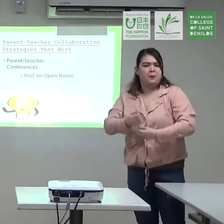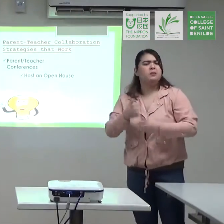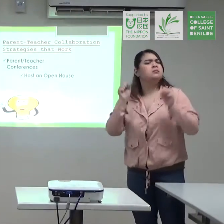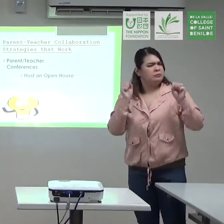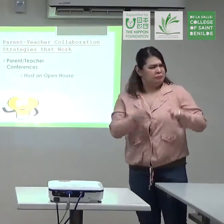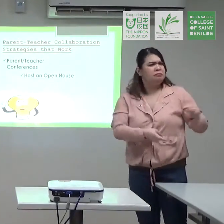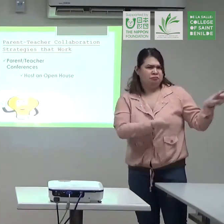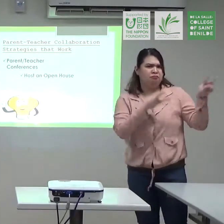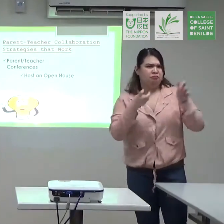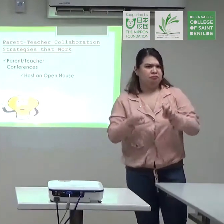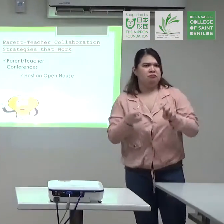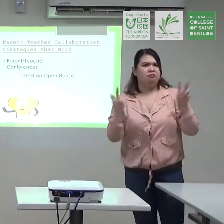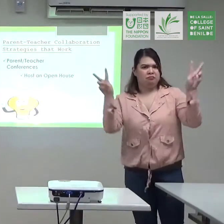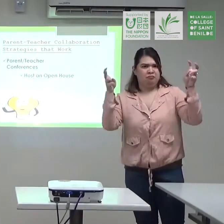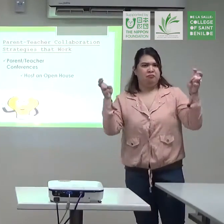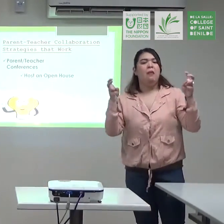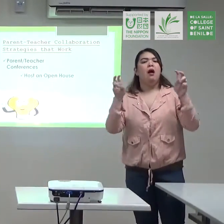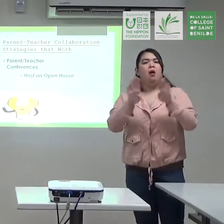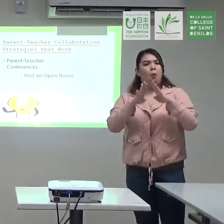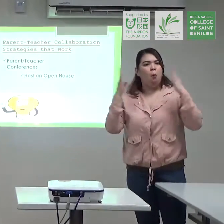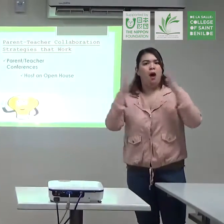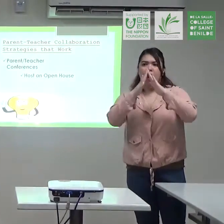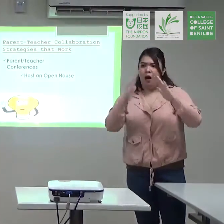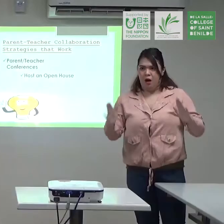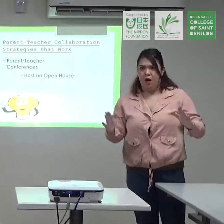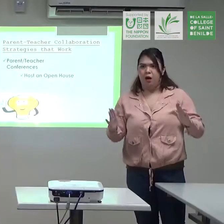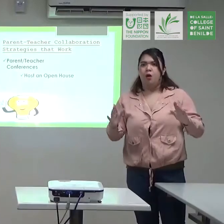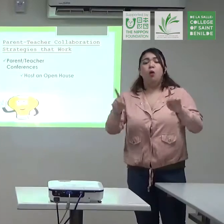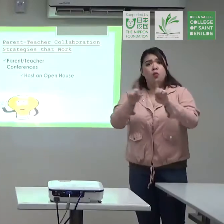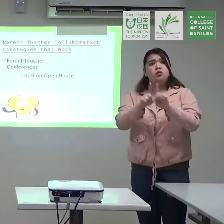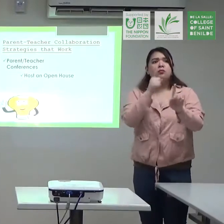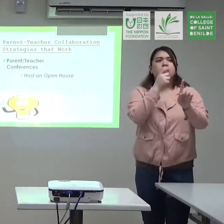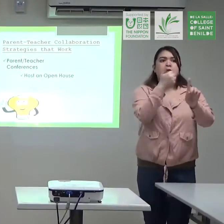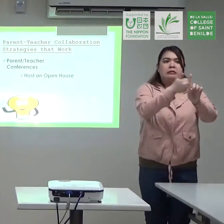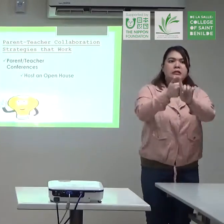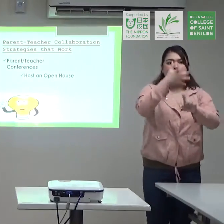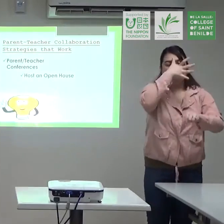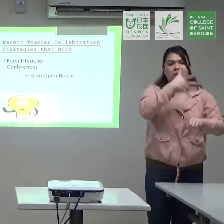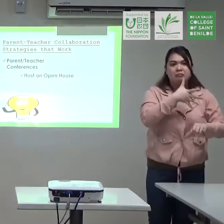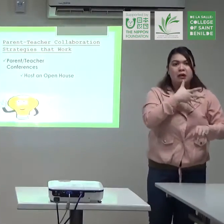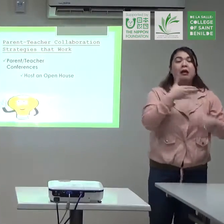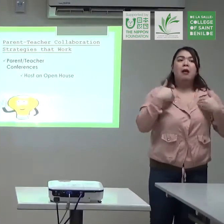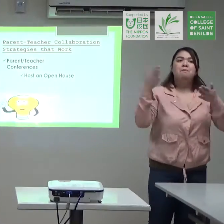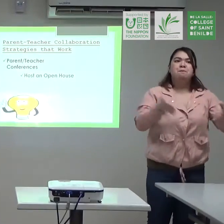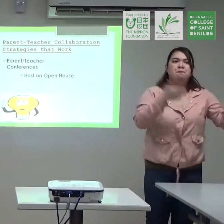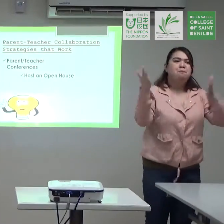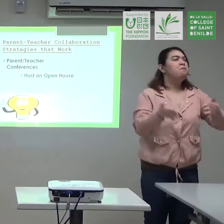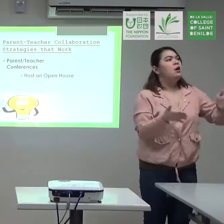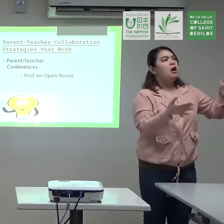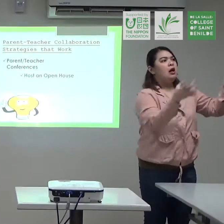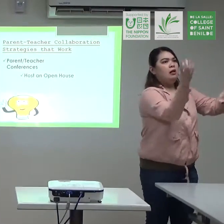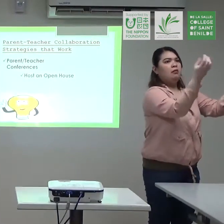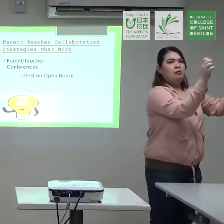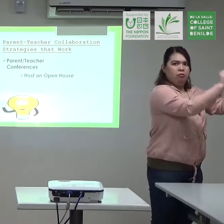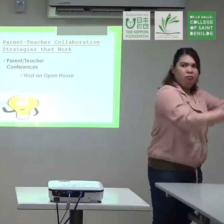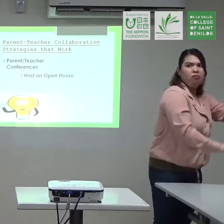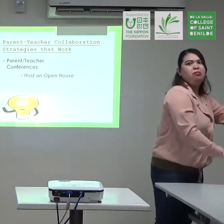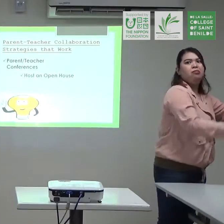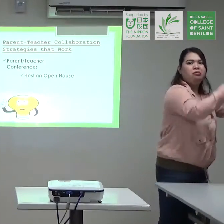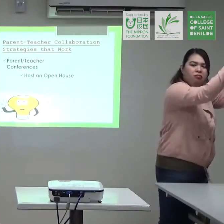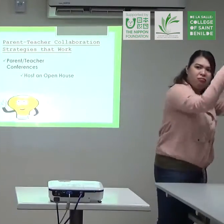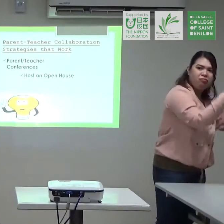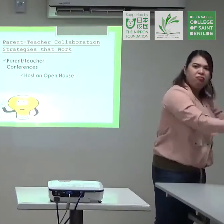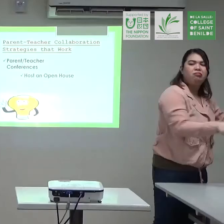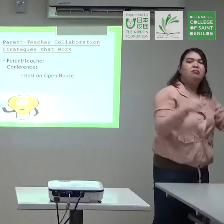open house. They do all the decorations, they do all the arrangement, they provide the food, they provide the